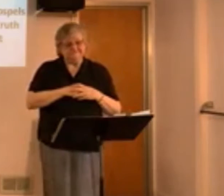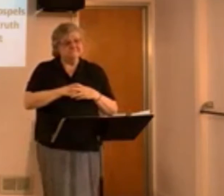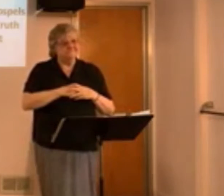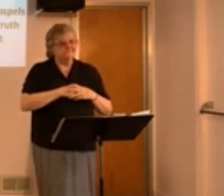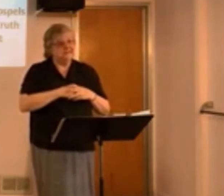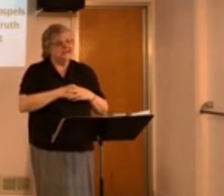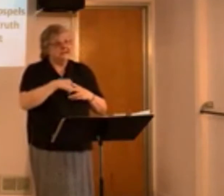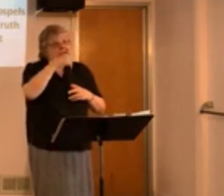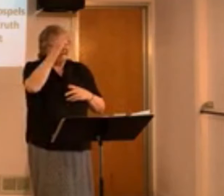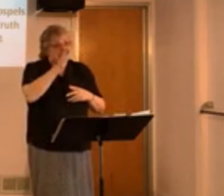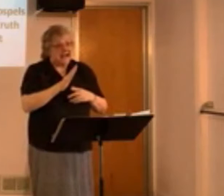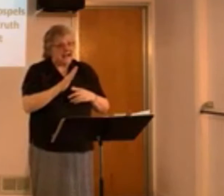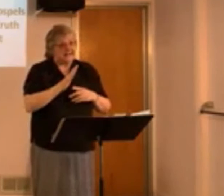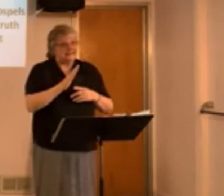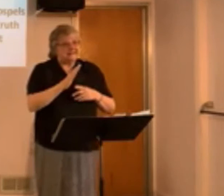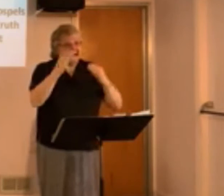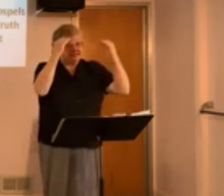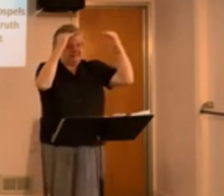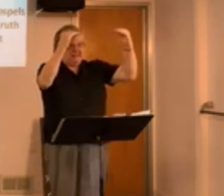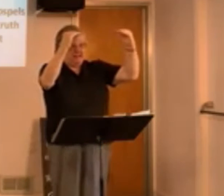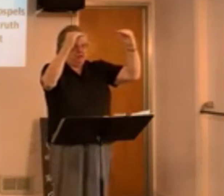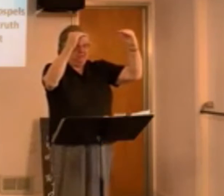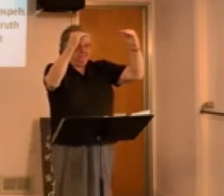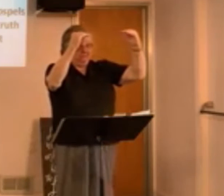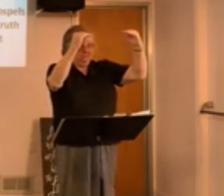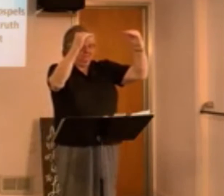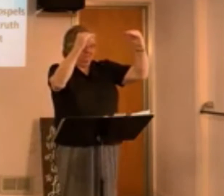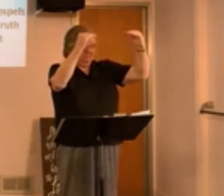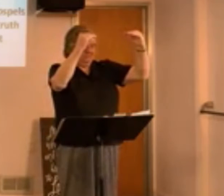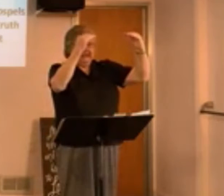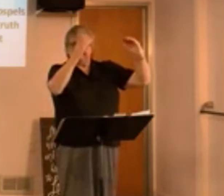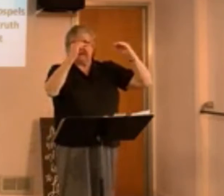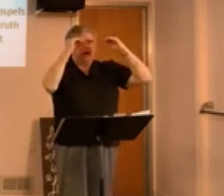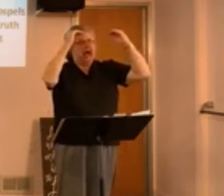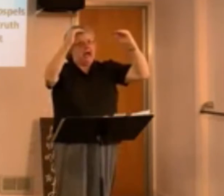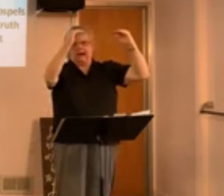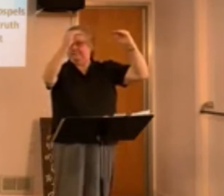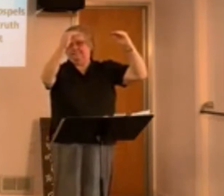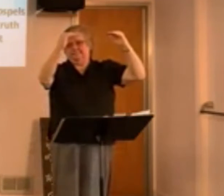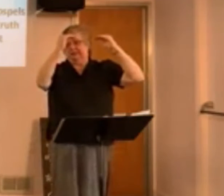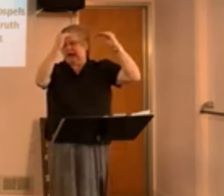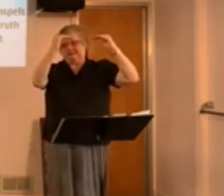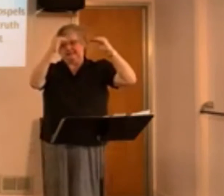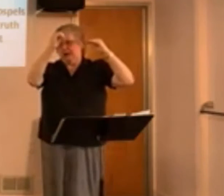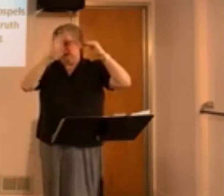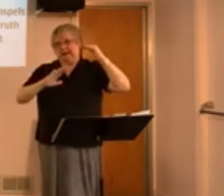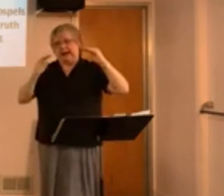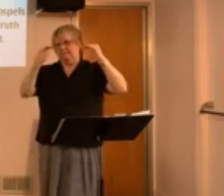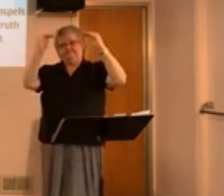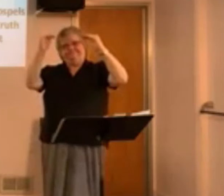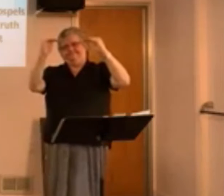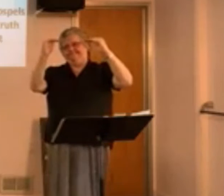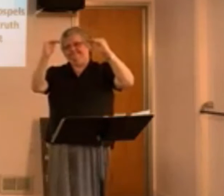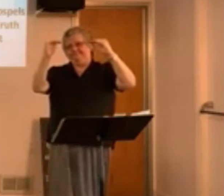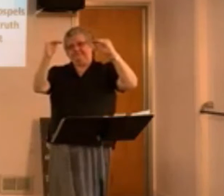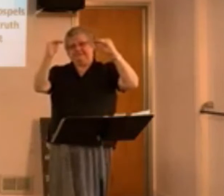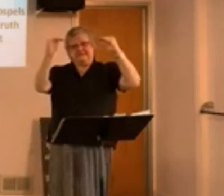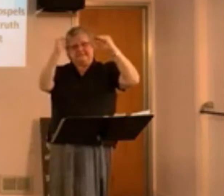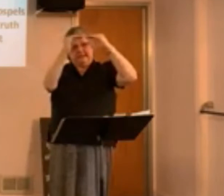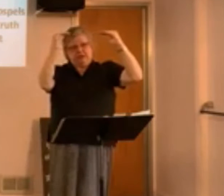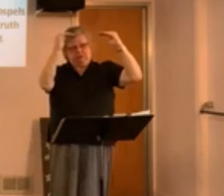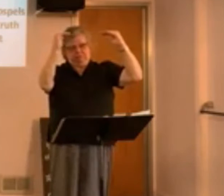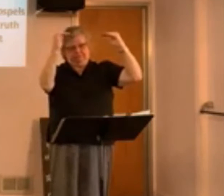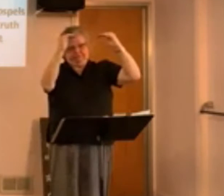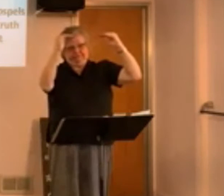God has a gold standard, we call it, meaning it's the highest standard above anything else that culture.